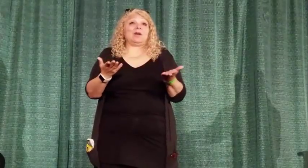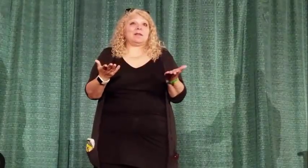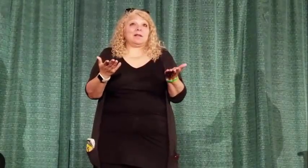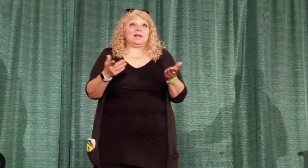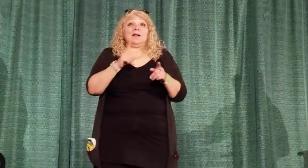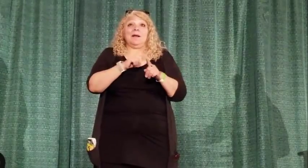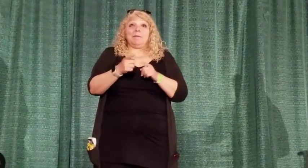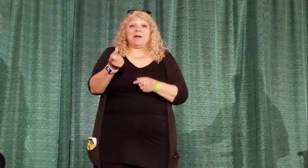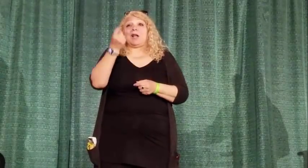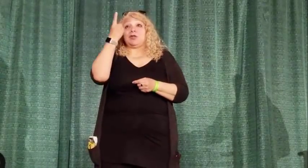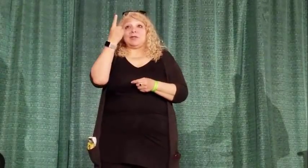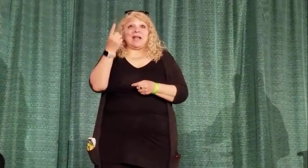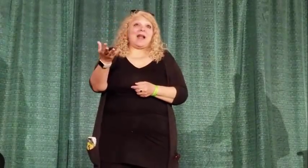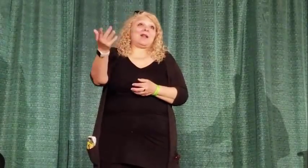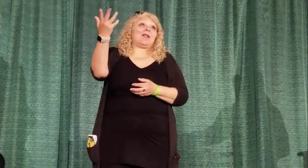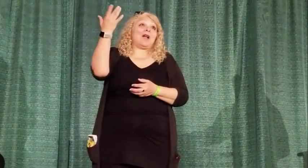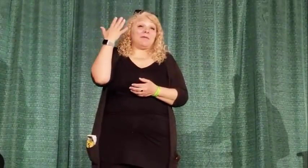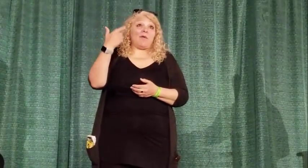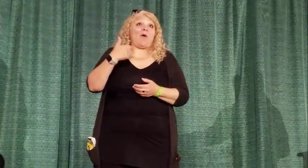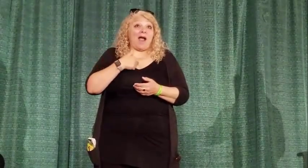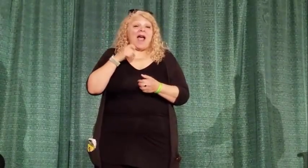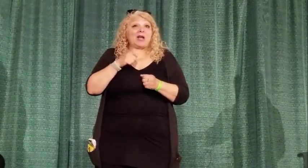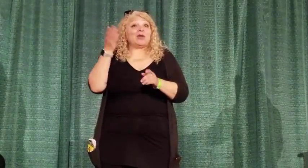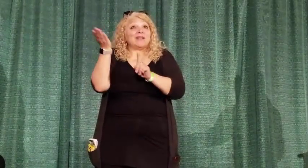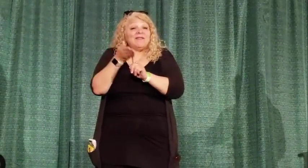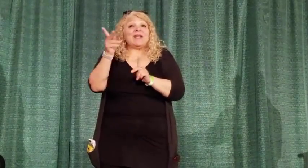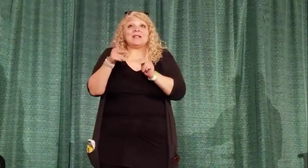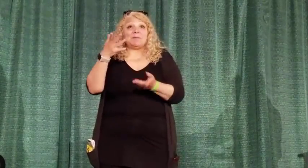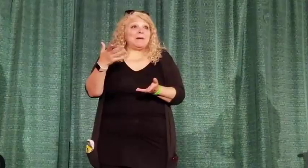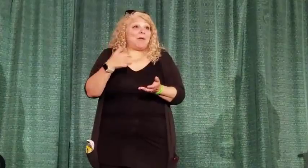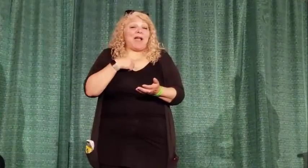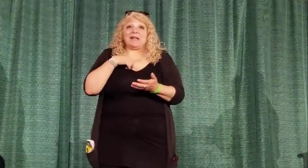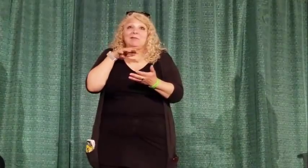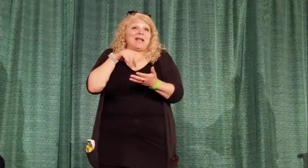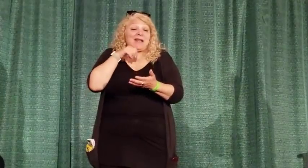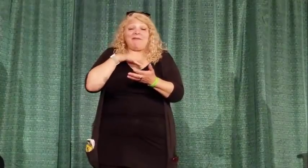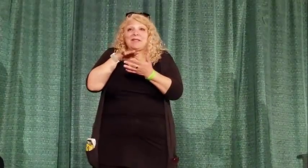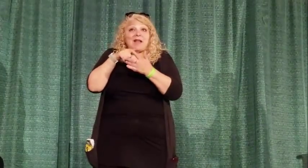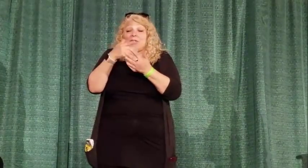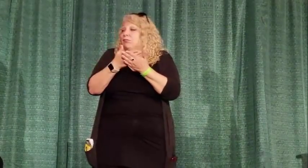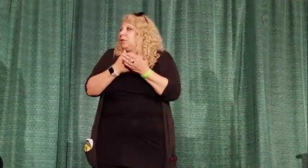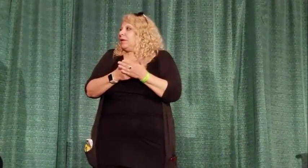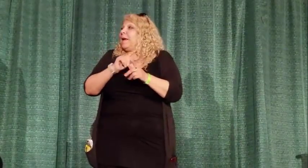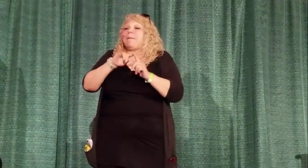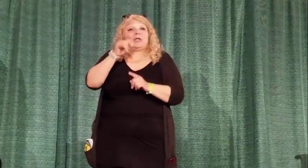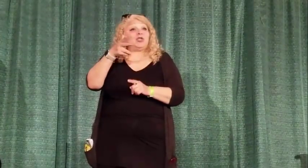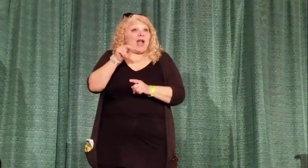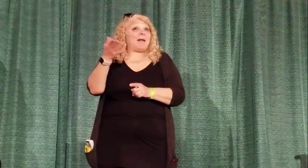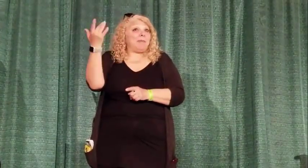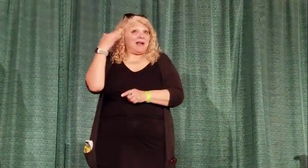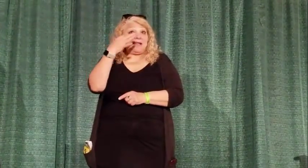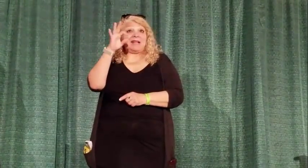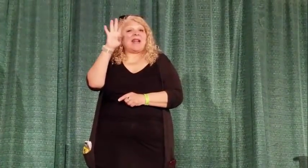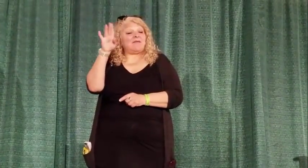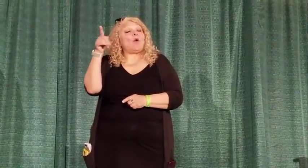was easier to convince people to follow my program today. Didn't have the studies and the literature back then. But anyway, John agreed to follow the program,